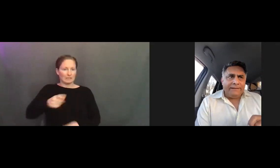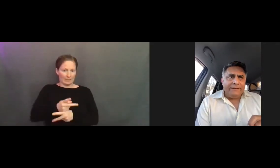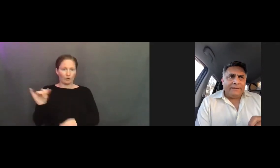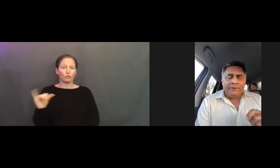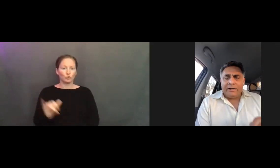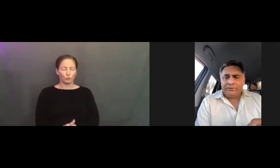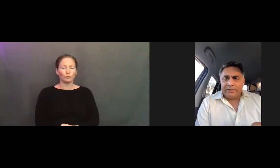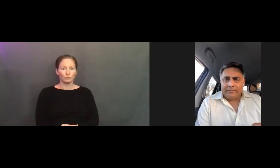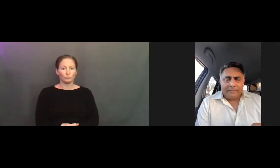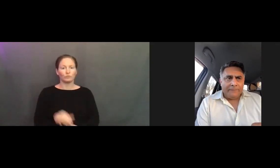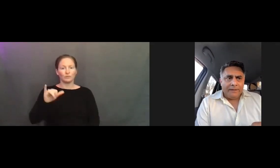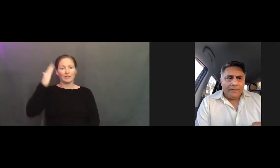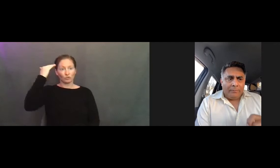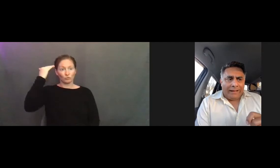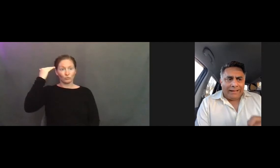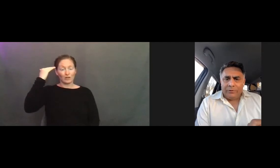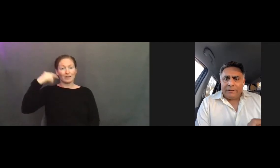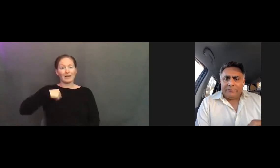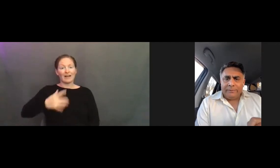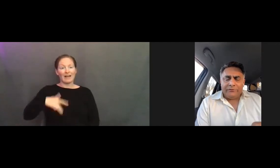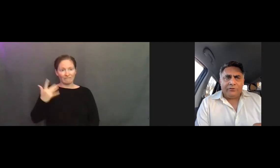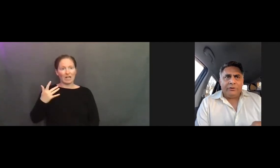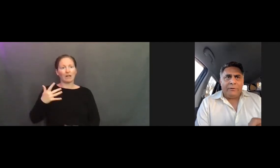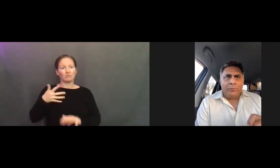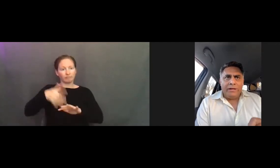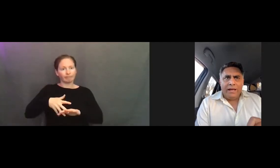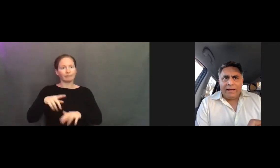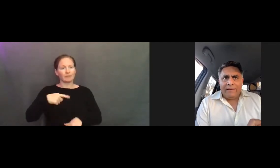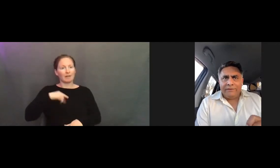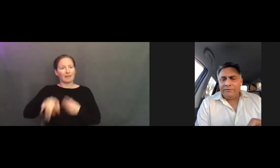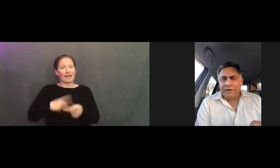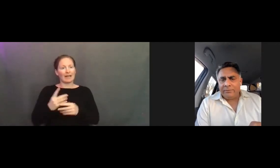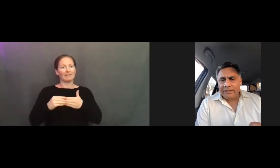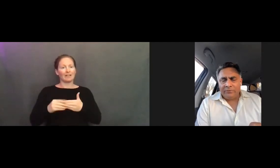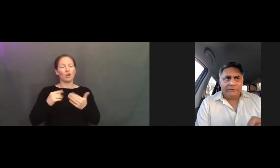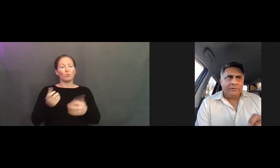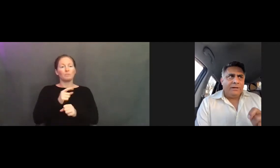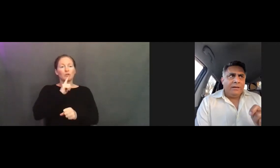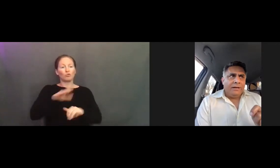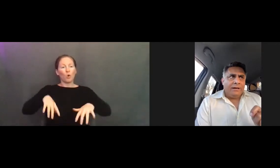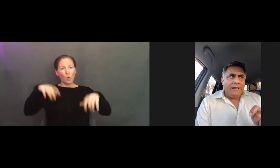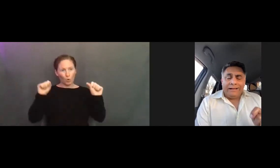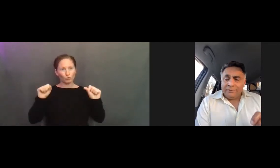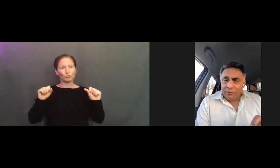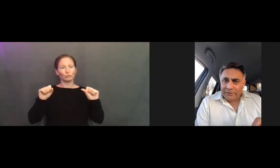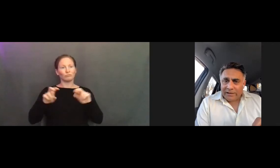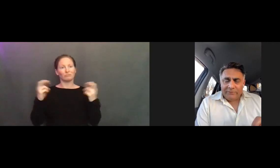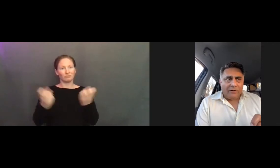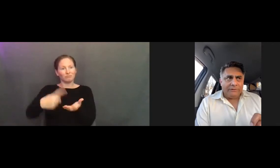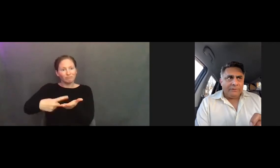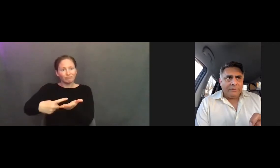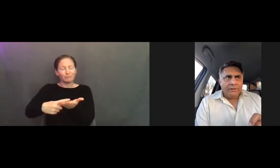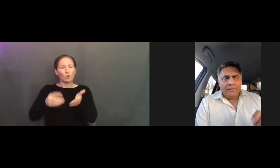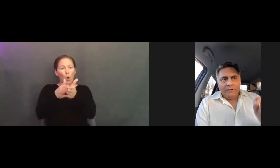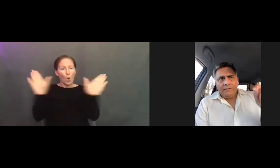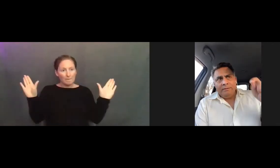And that's the reason I'm a grassroots leader. I would like to make sure that we have these roundtables and open town